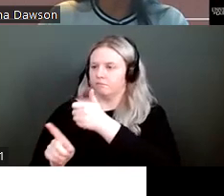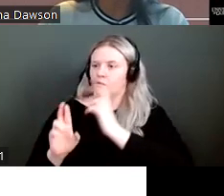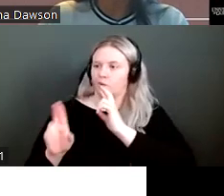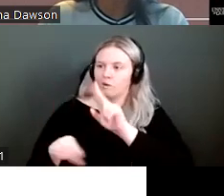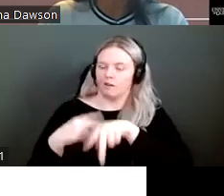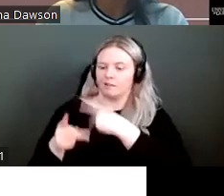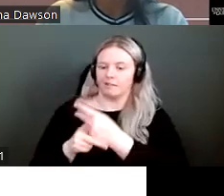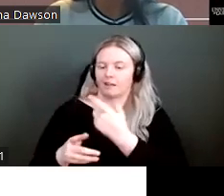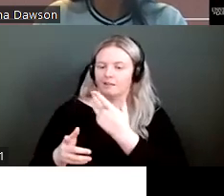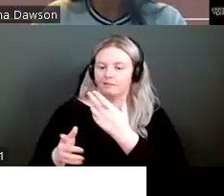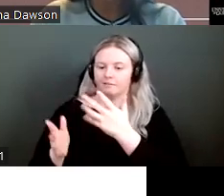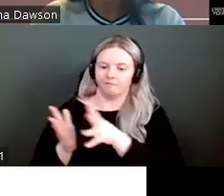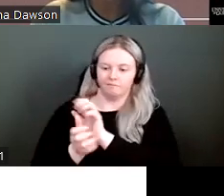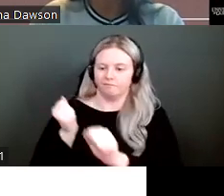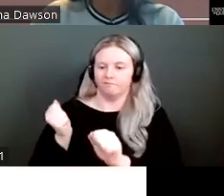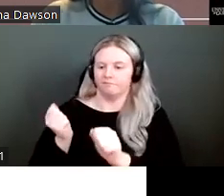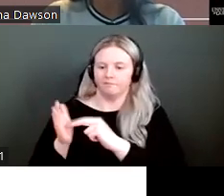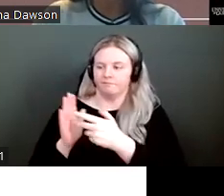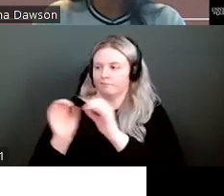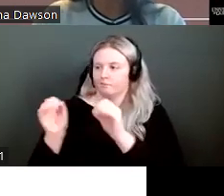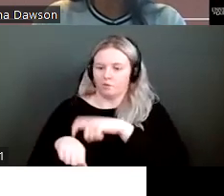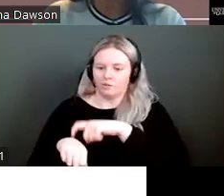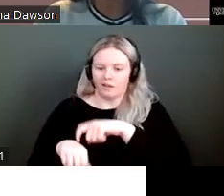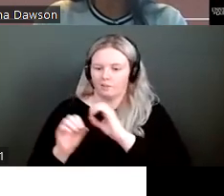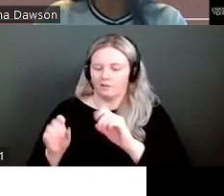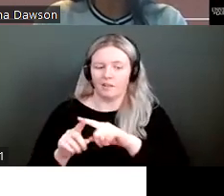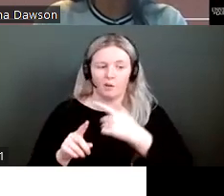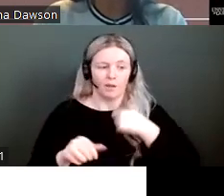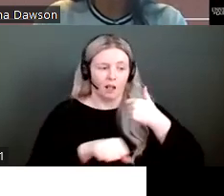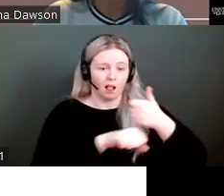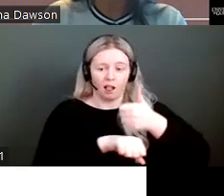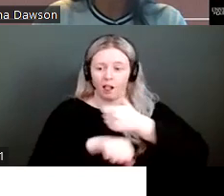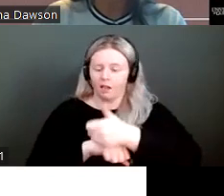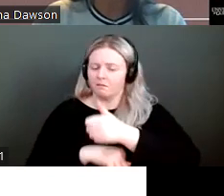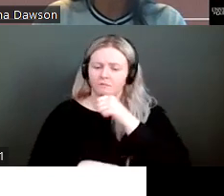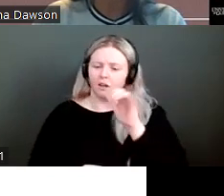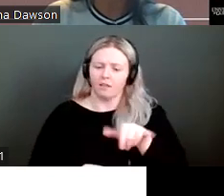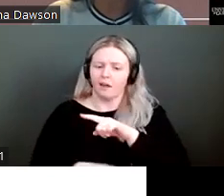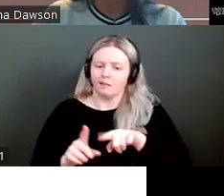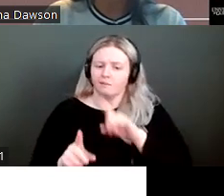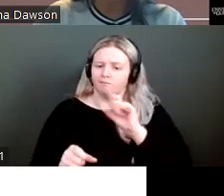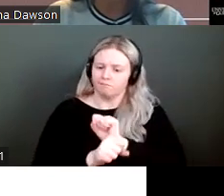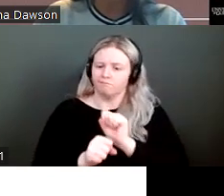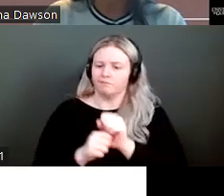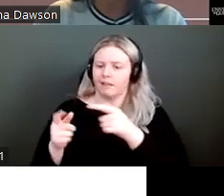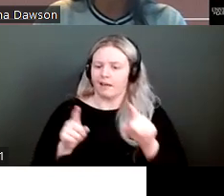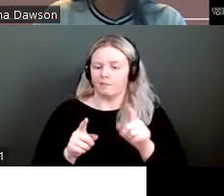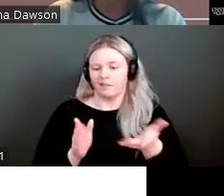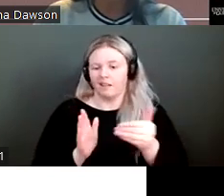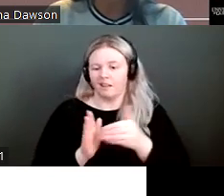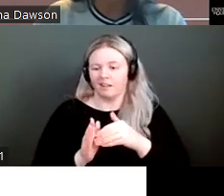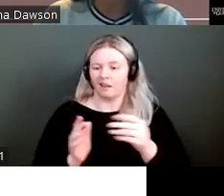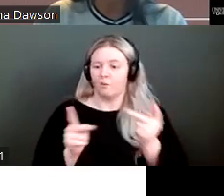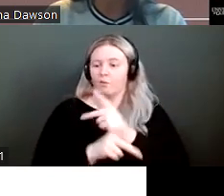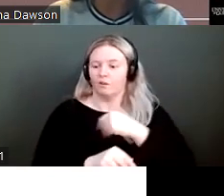violence. These are not blaming statements, but they are statements of reality, which have been exacerbated again by COVID. But this